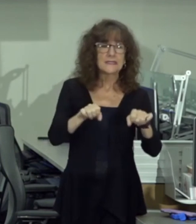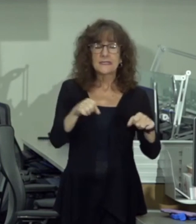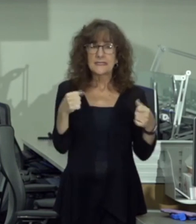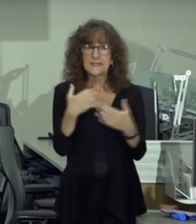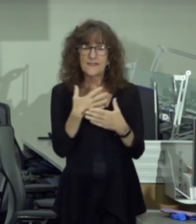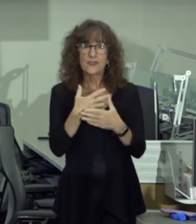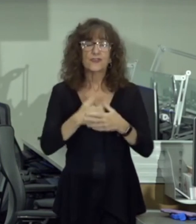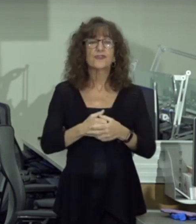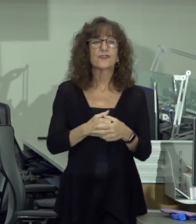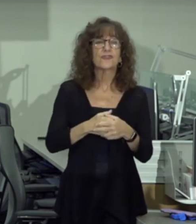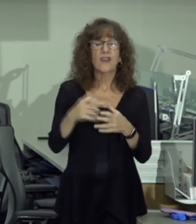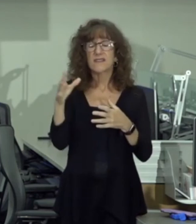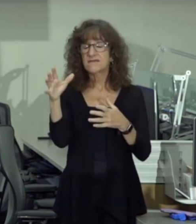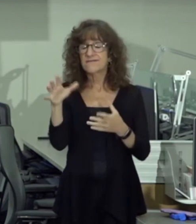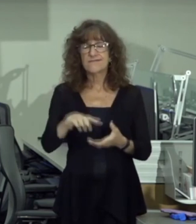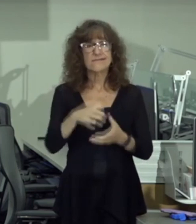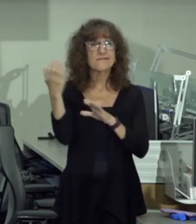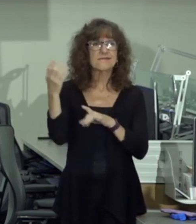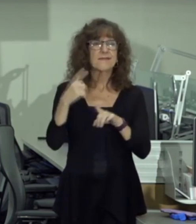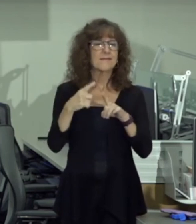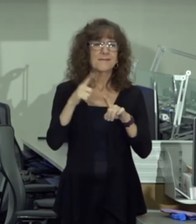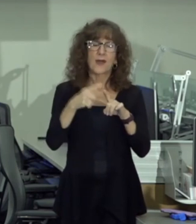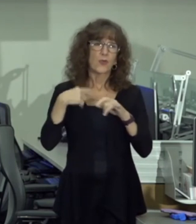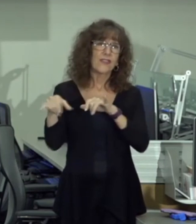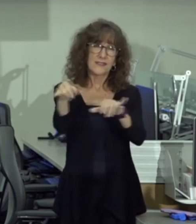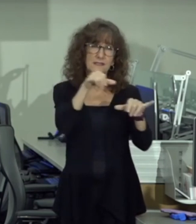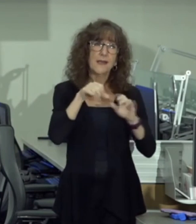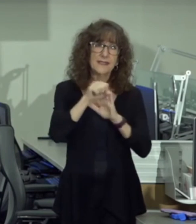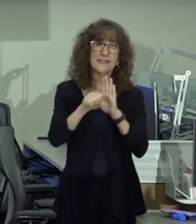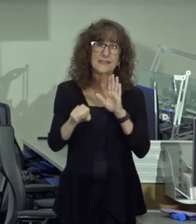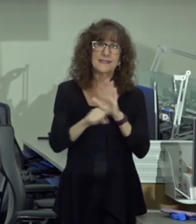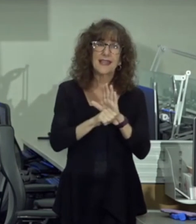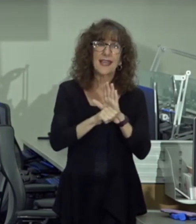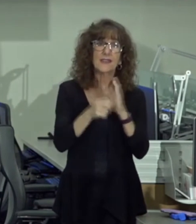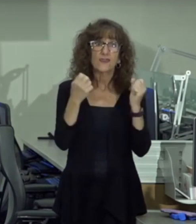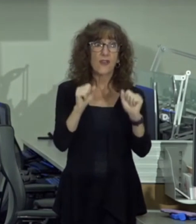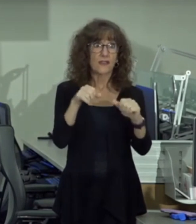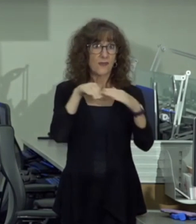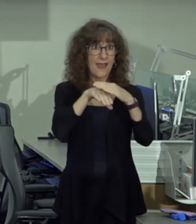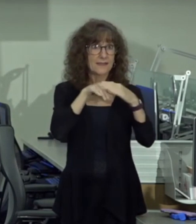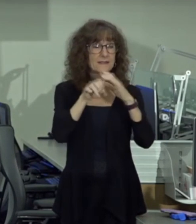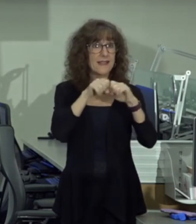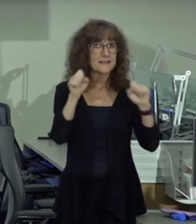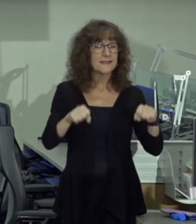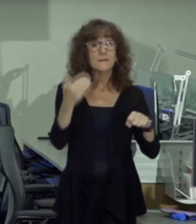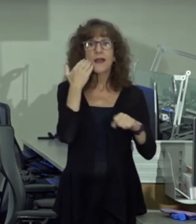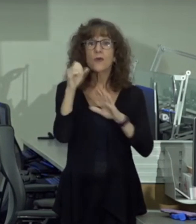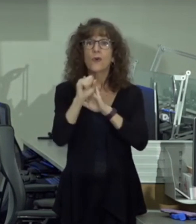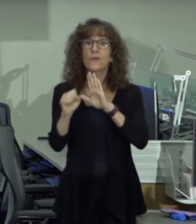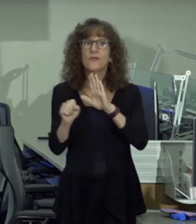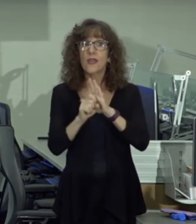fear and devastation. But we're no different than the rest of the state as it relates to trying to access that system. I know the state